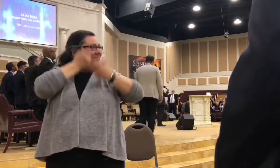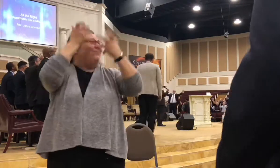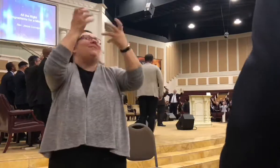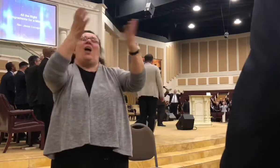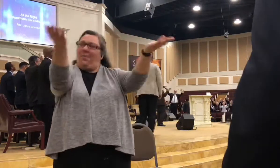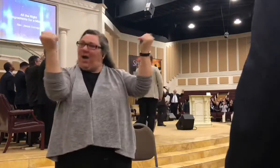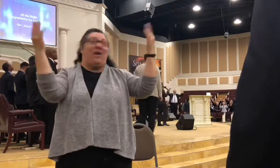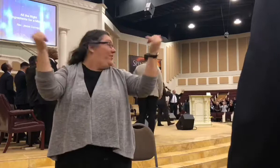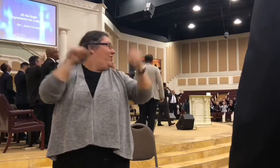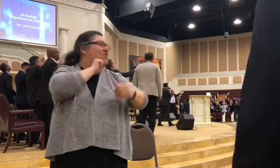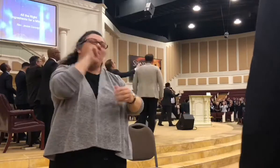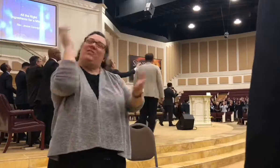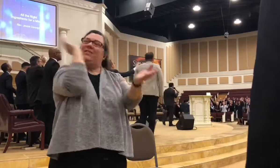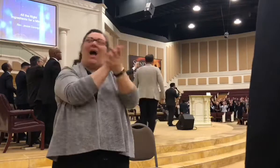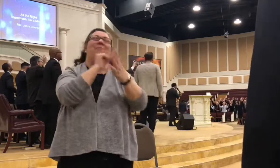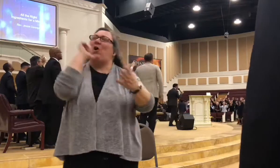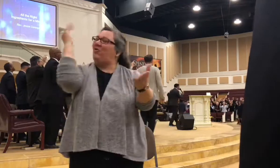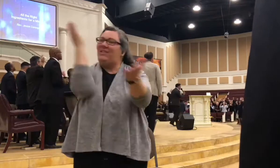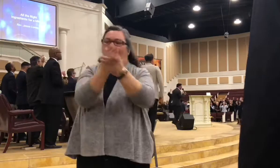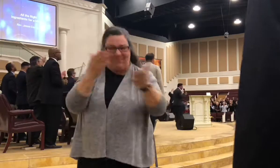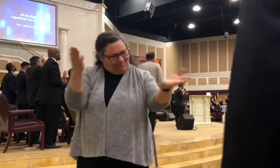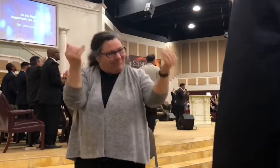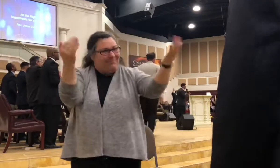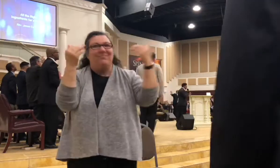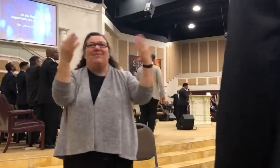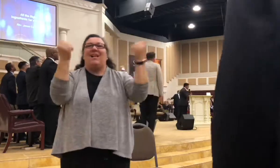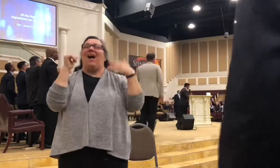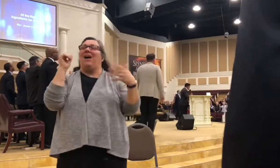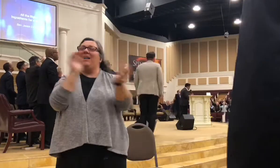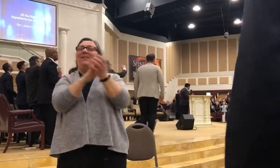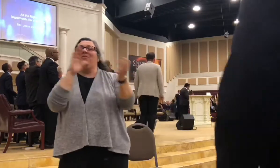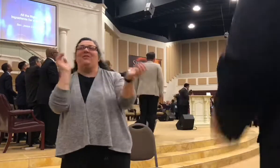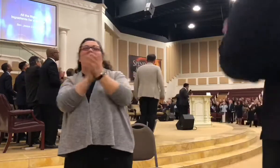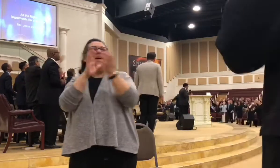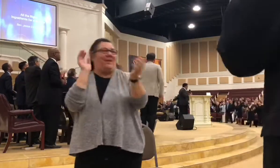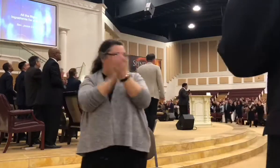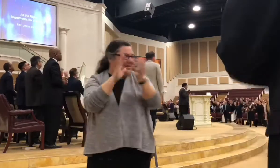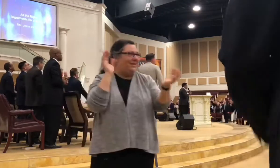voice out. Come on, don't stop. Don't stop. That's it.